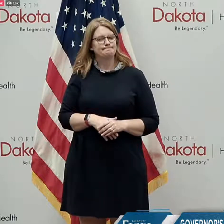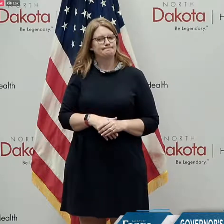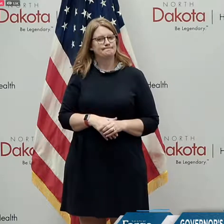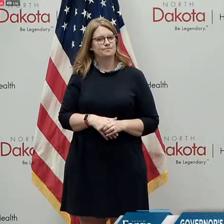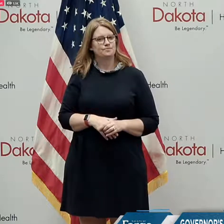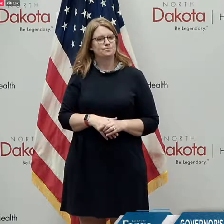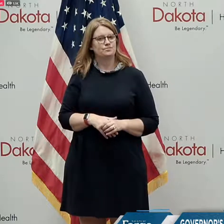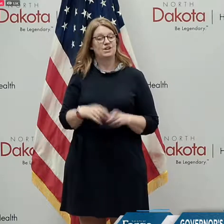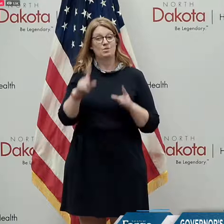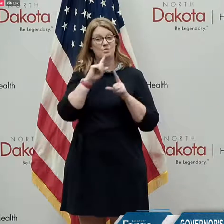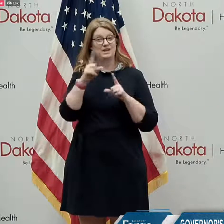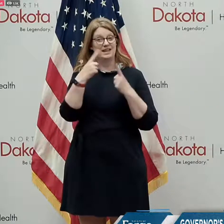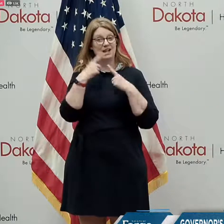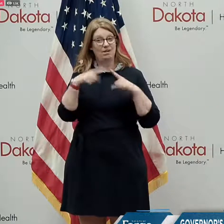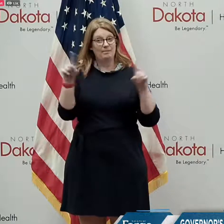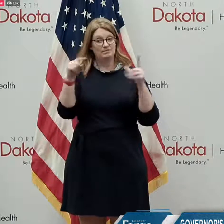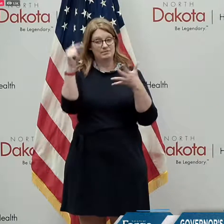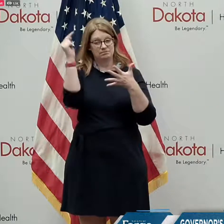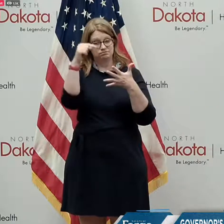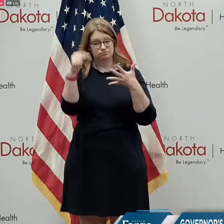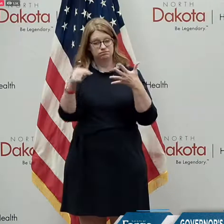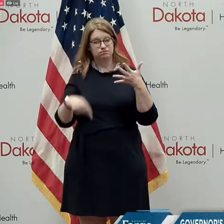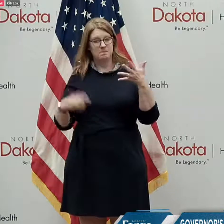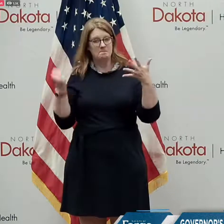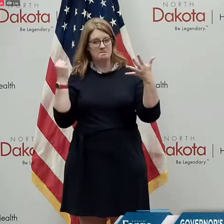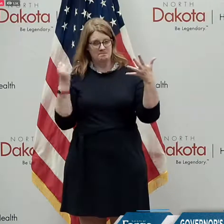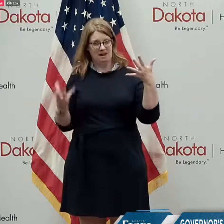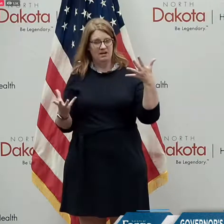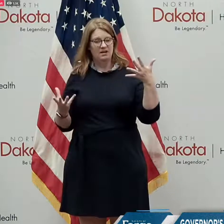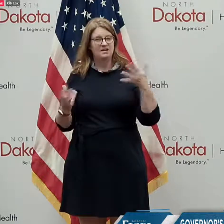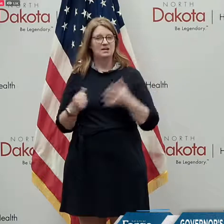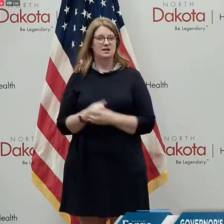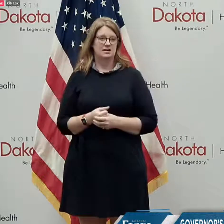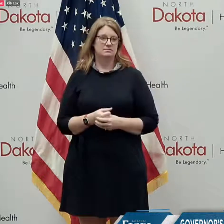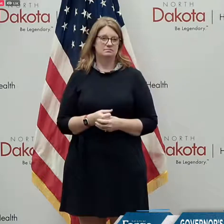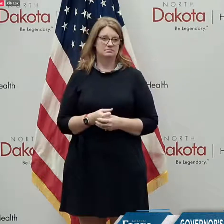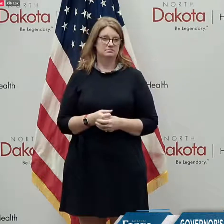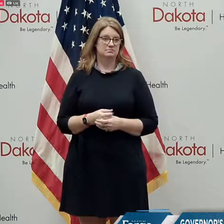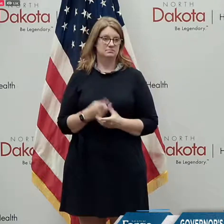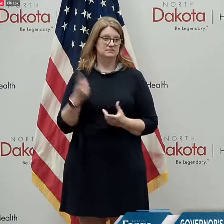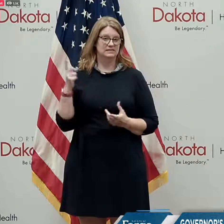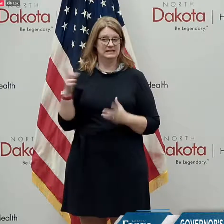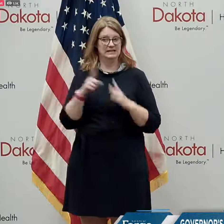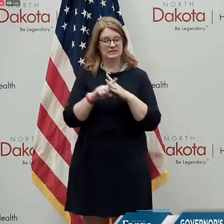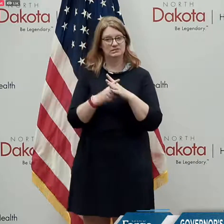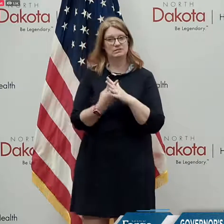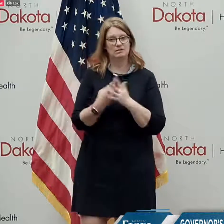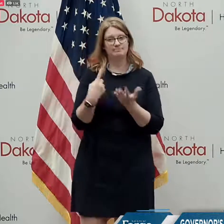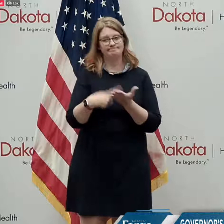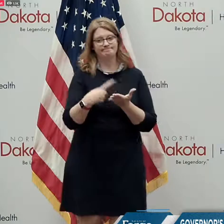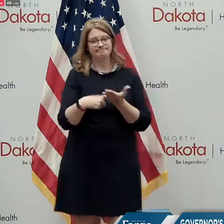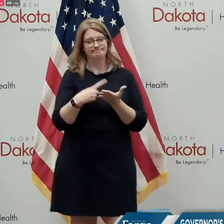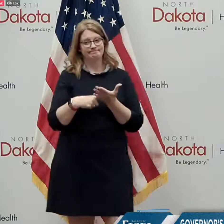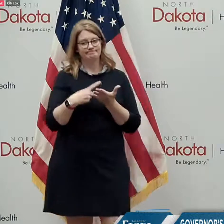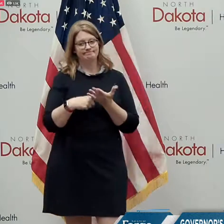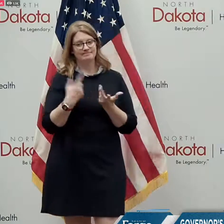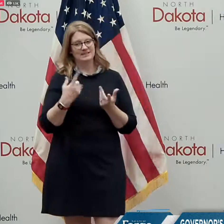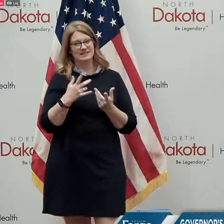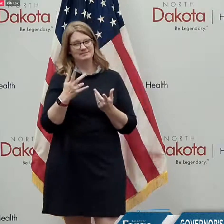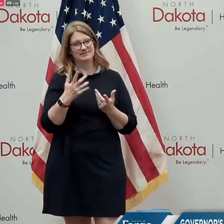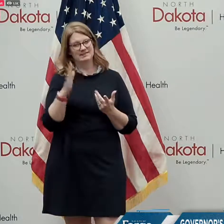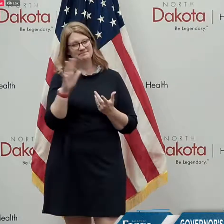of great accomplishments got done during that time frame. But initially, when he started talking about this, he sort of set 4 months